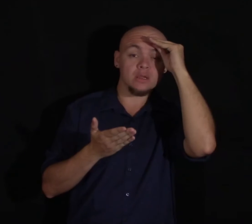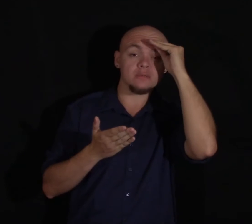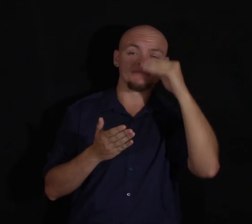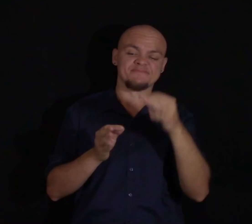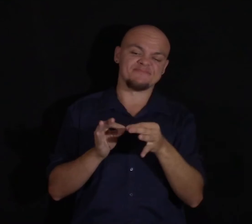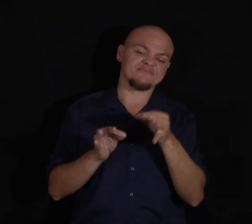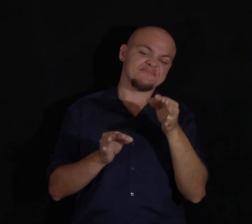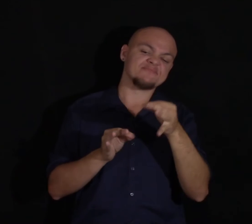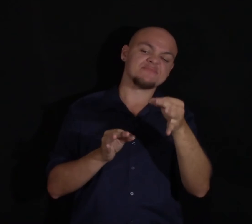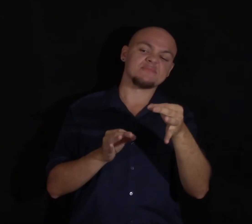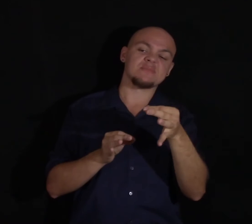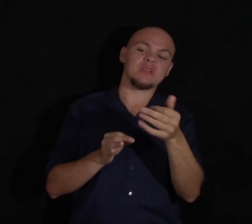have added to my sagacity.